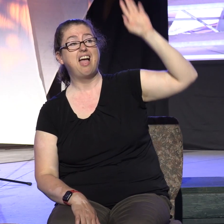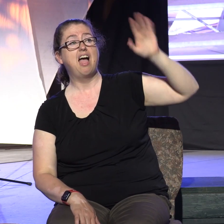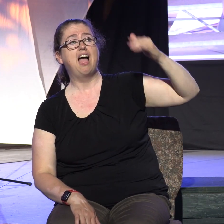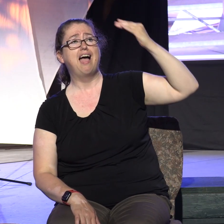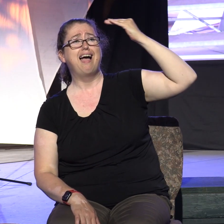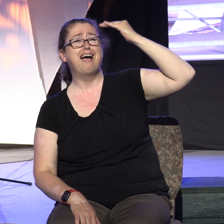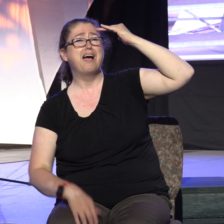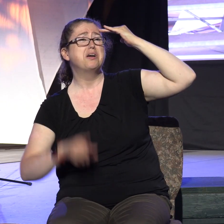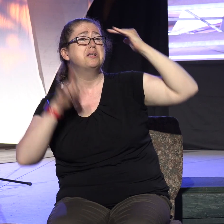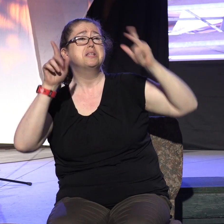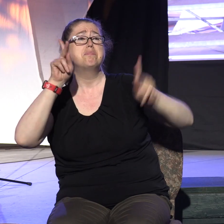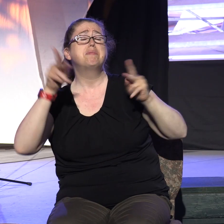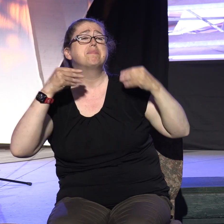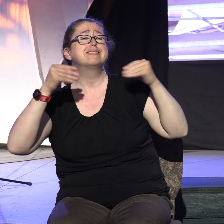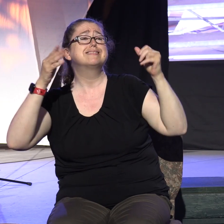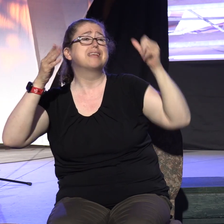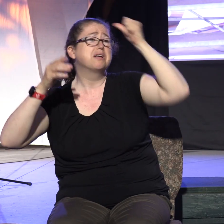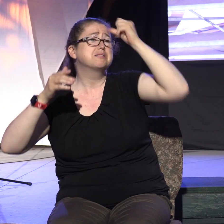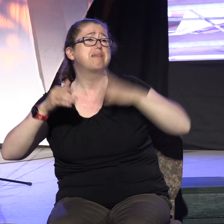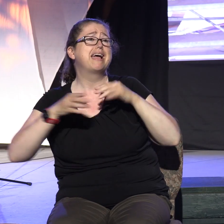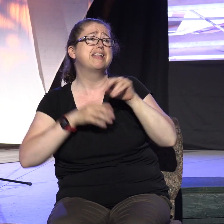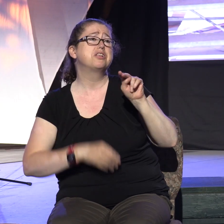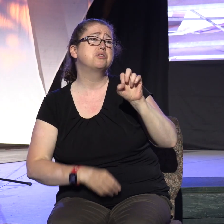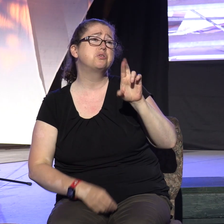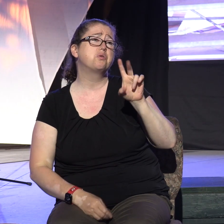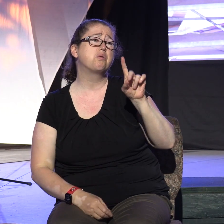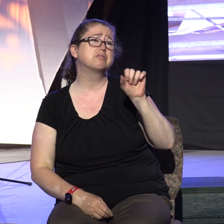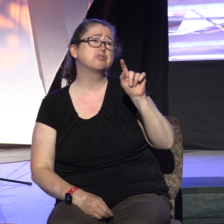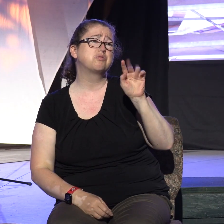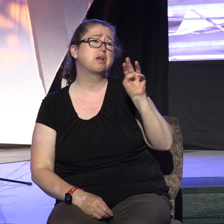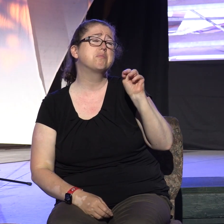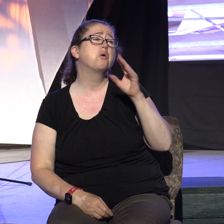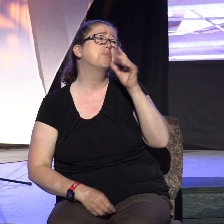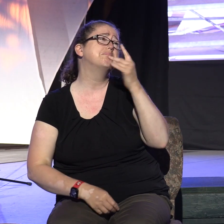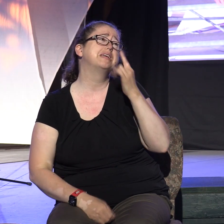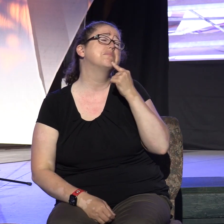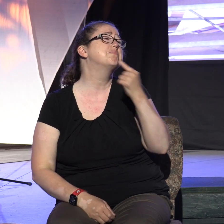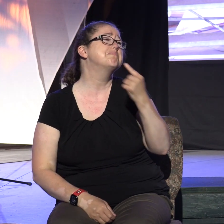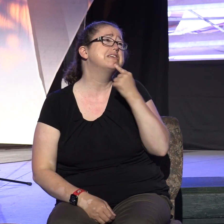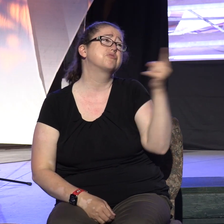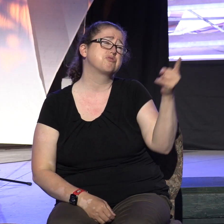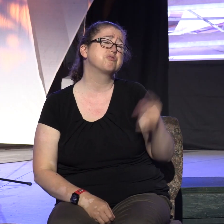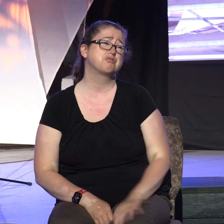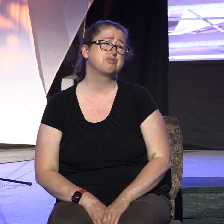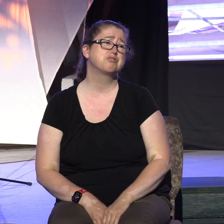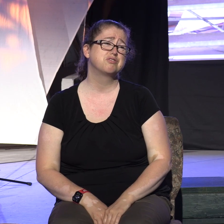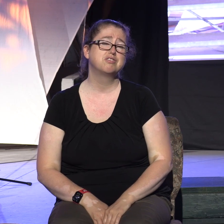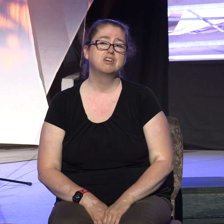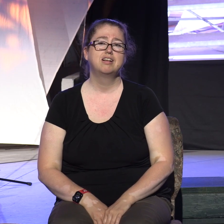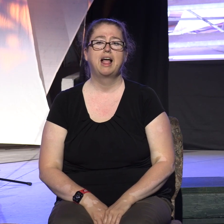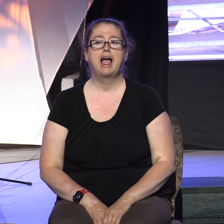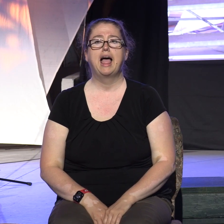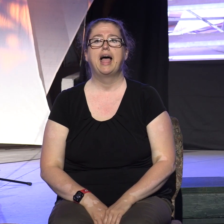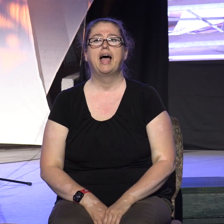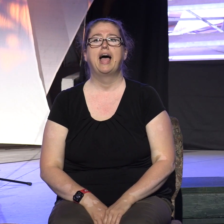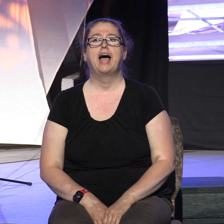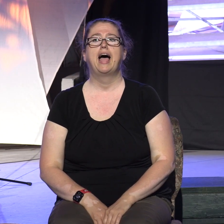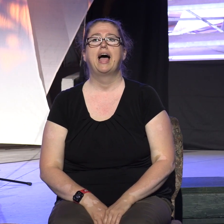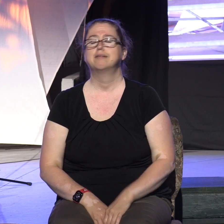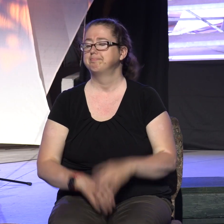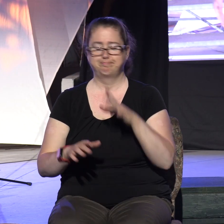I'll take it. I said, thank you for that beautiful testimony. And then we left and ate potato salad